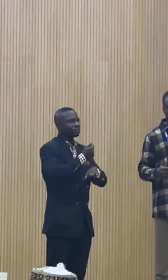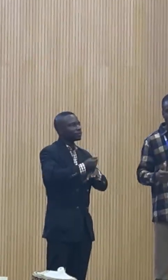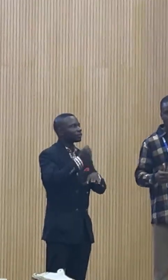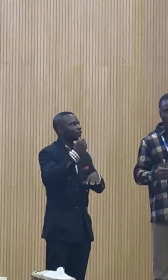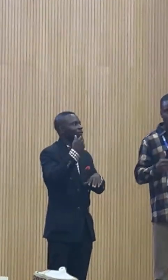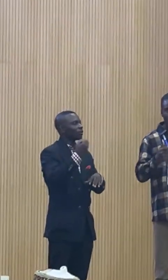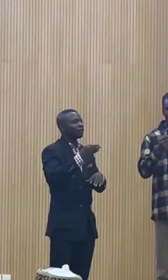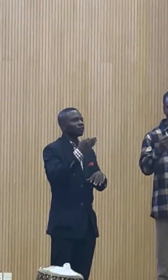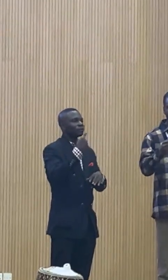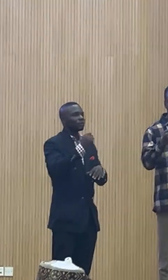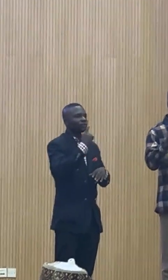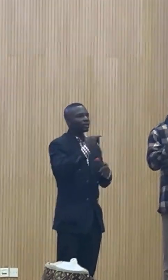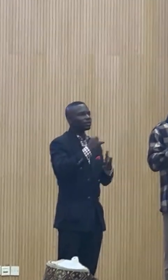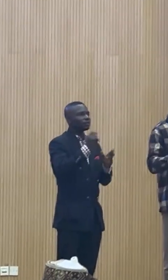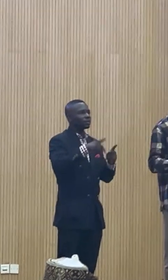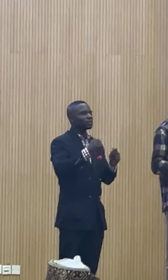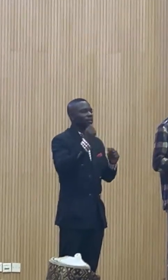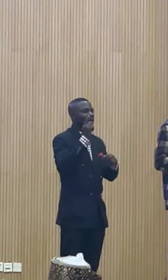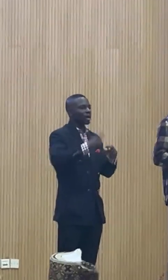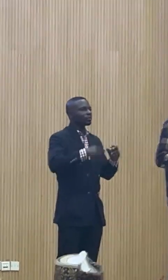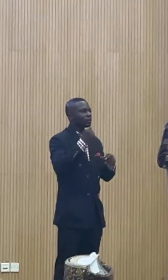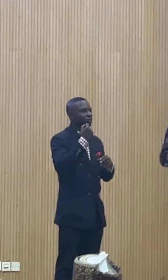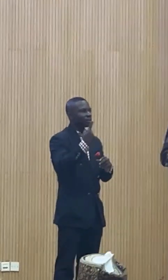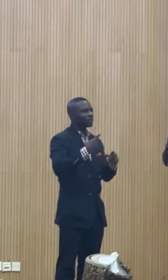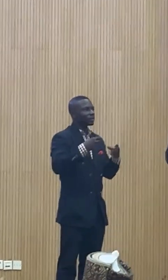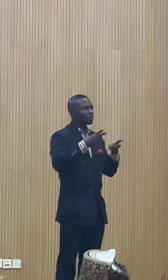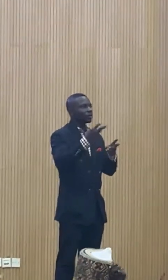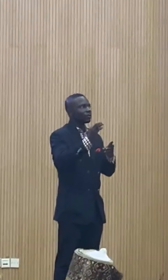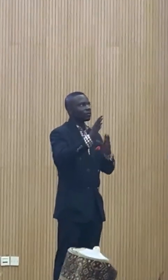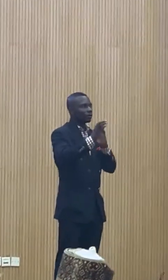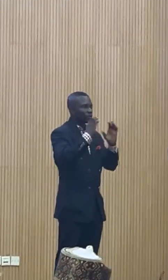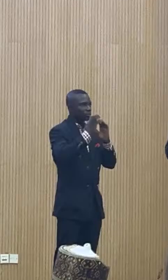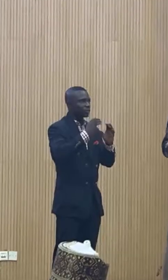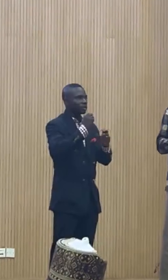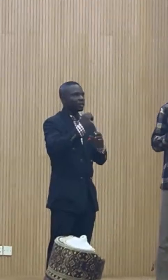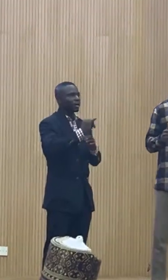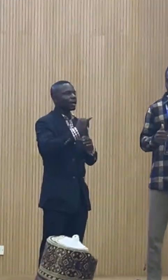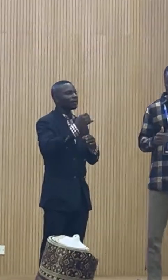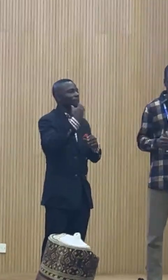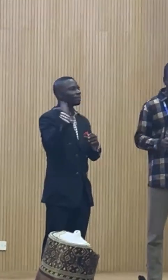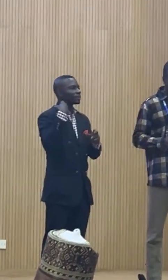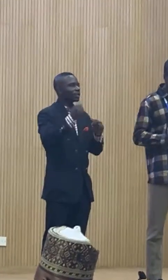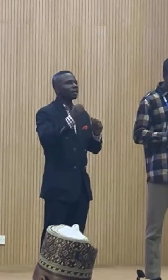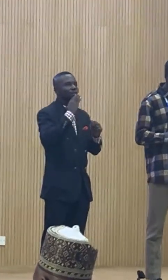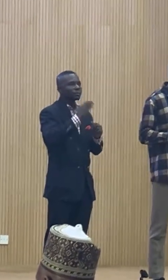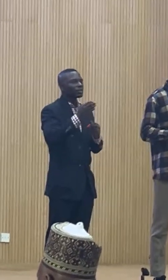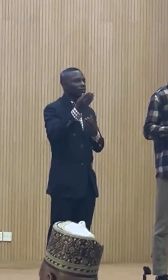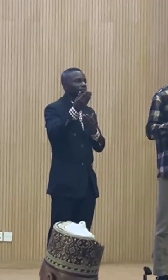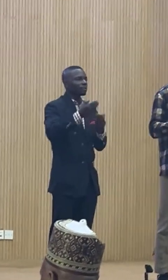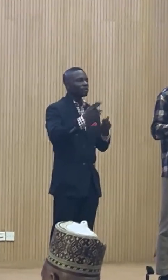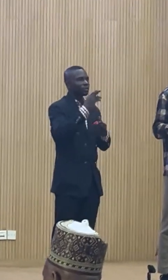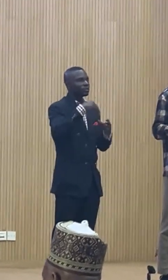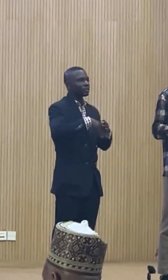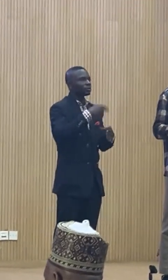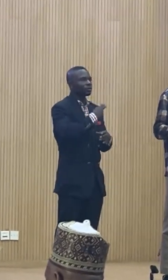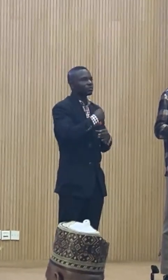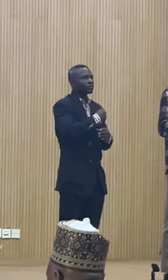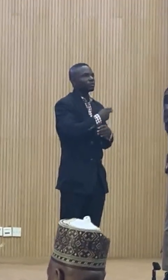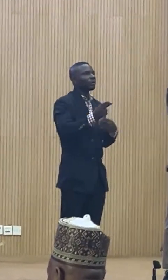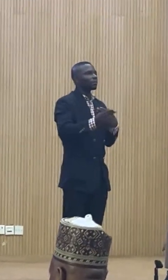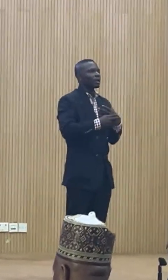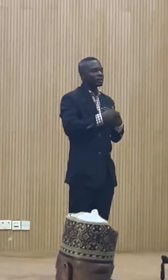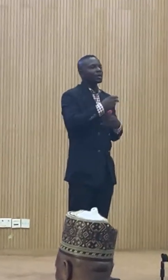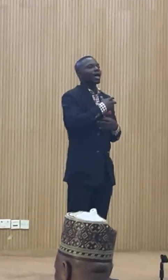that the person cannot understand your means of communication. Now, AI Master can be deployed in places that involves the hospital, the